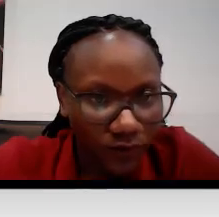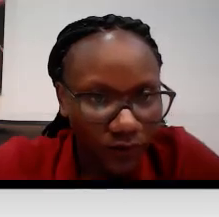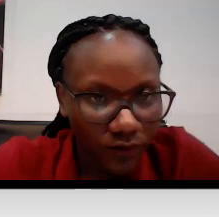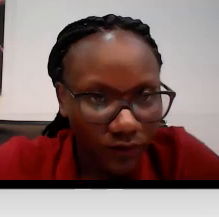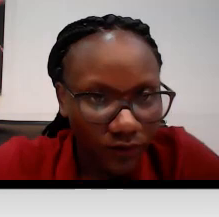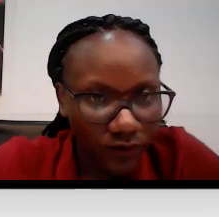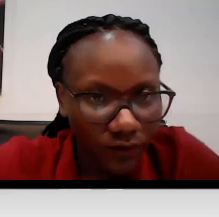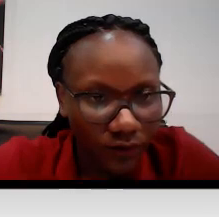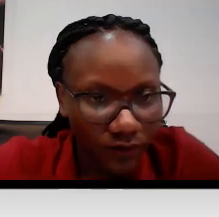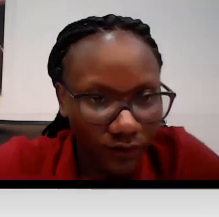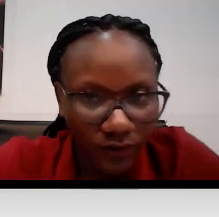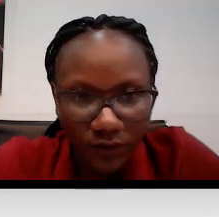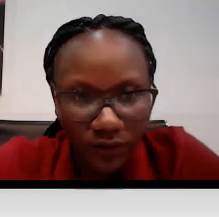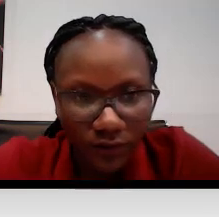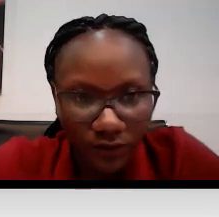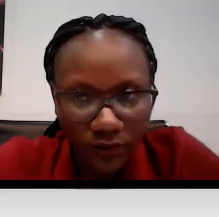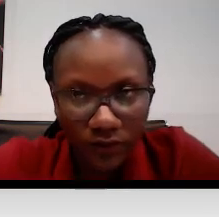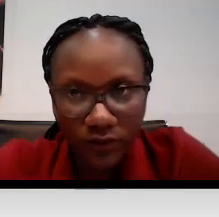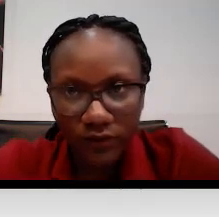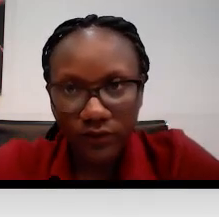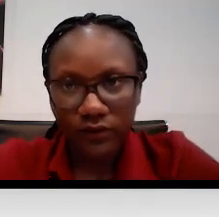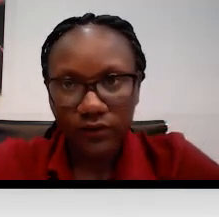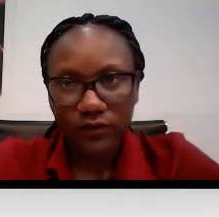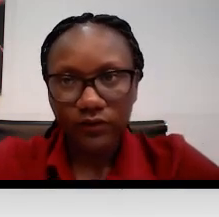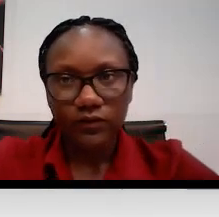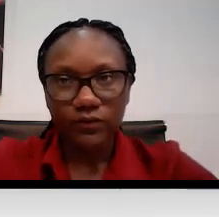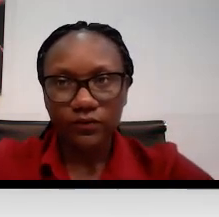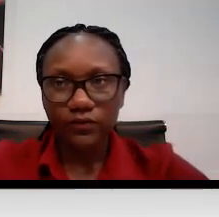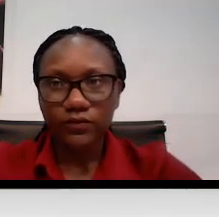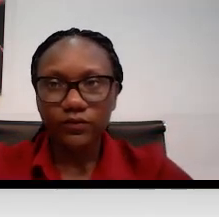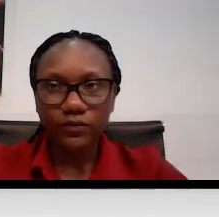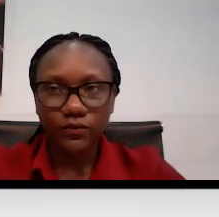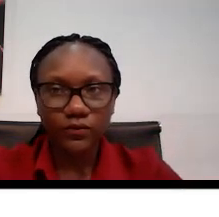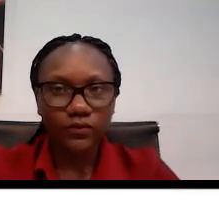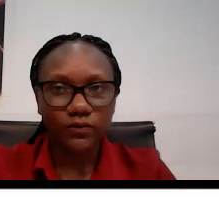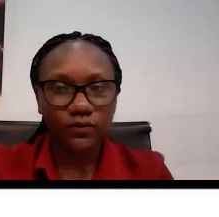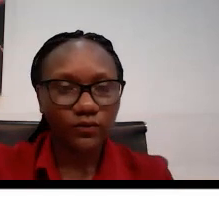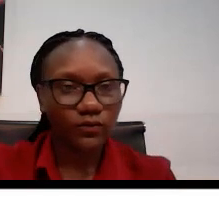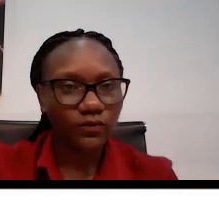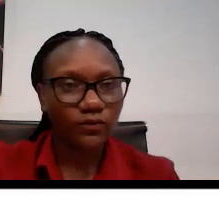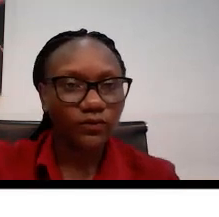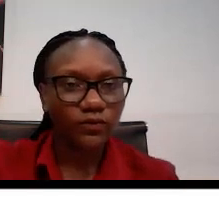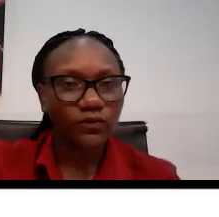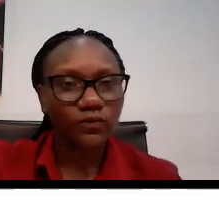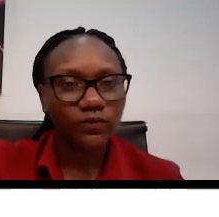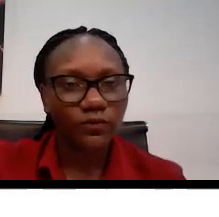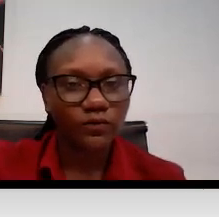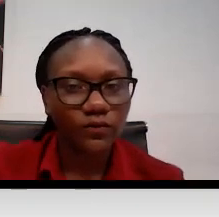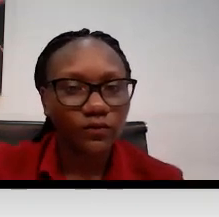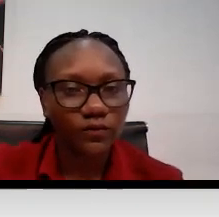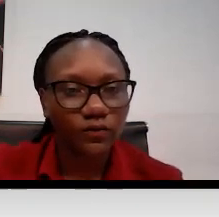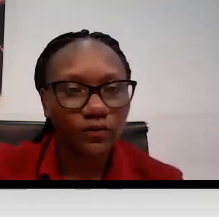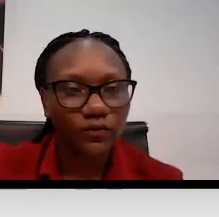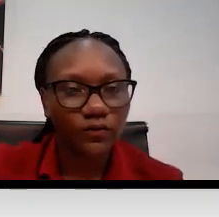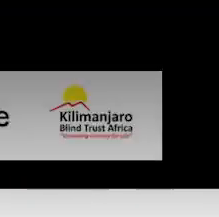that 90% of disabled people in Tanzania are in need of wheelchair devices? And the available imported wheelchairs